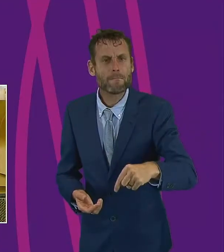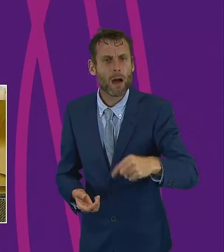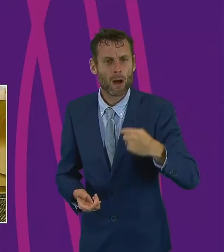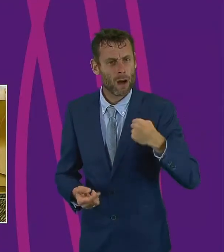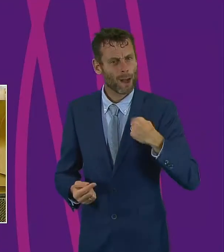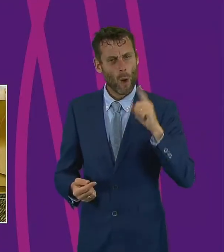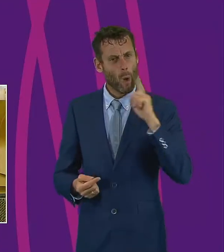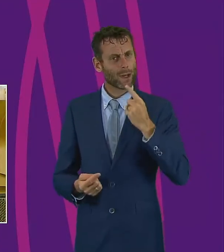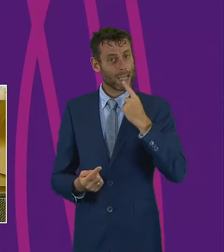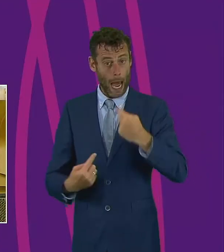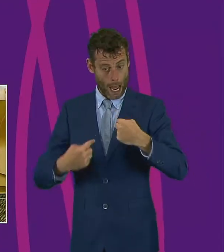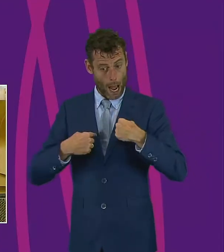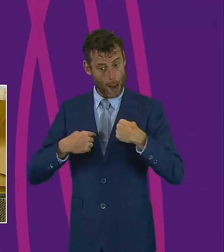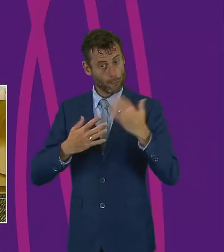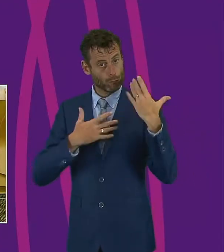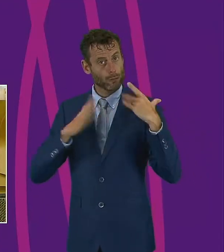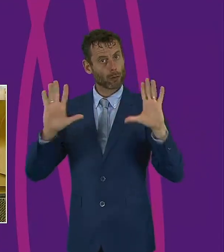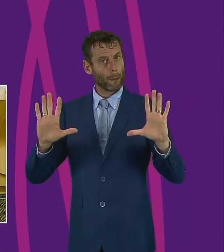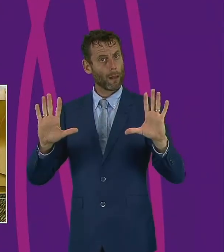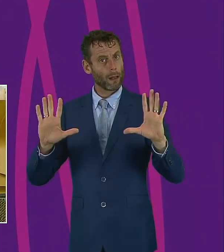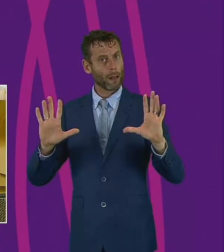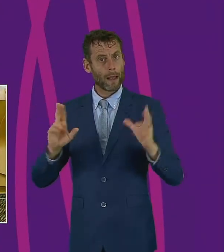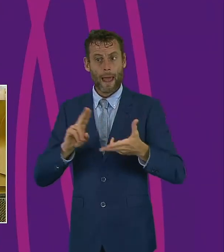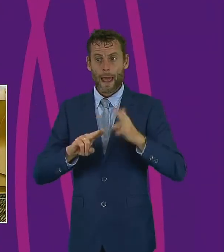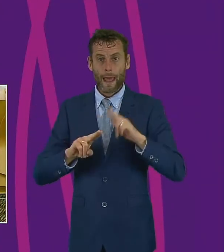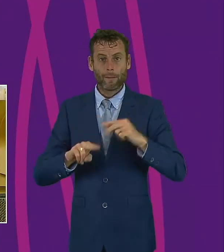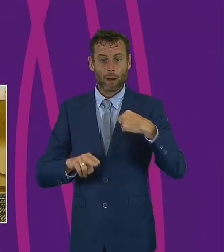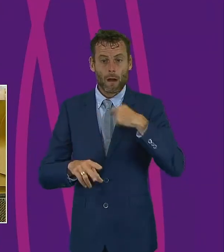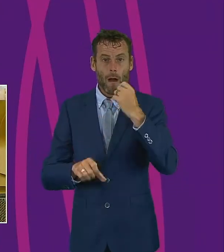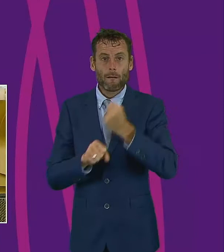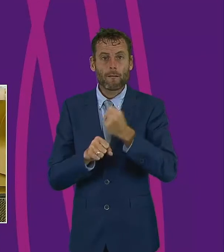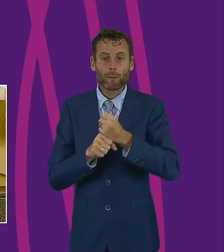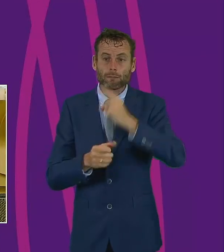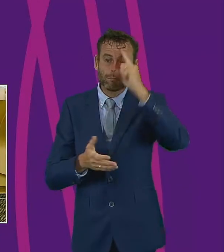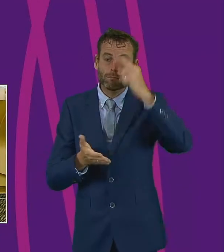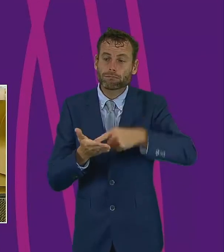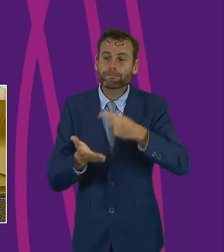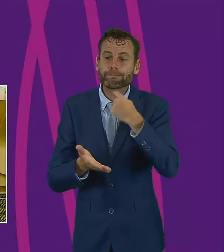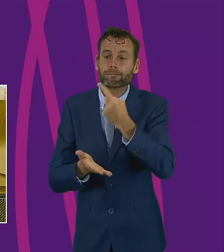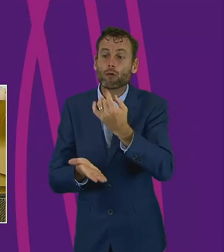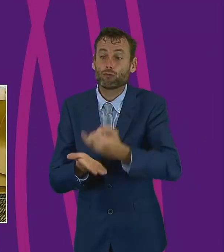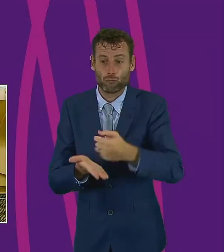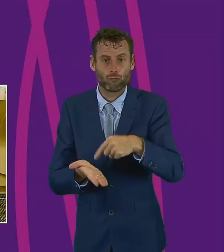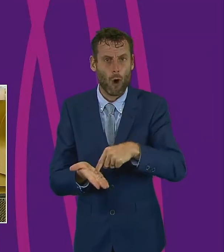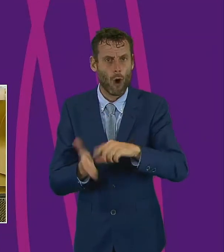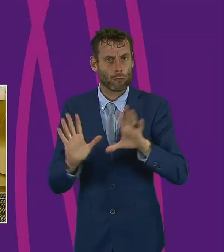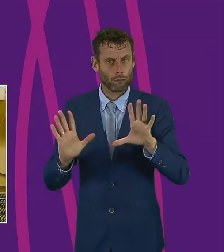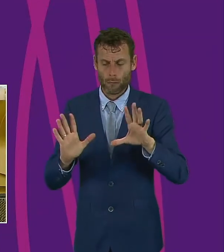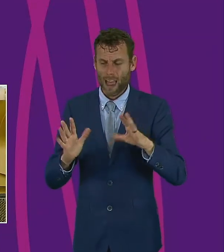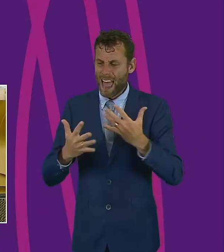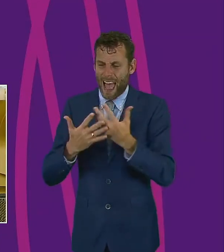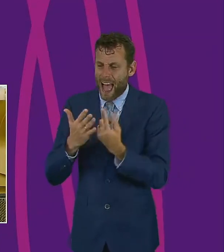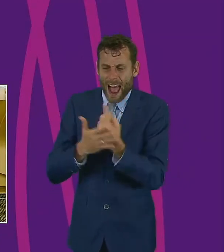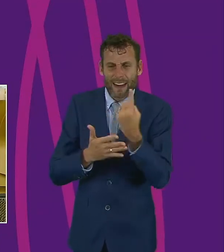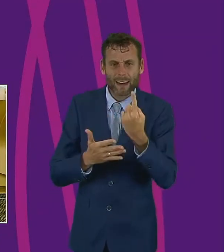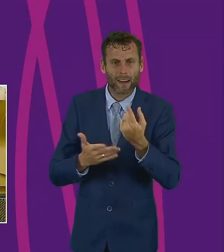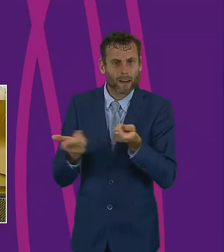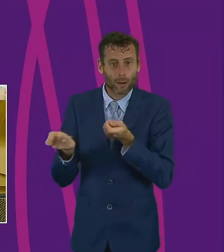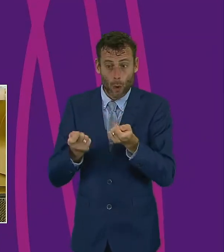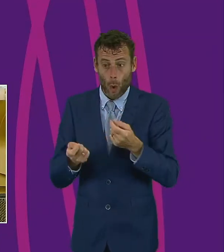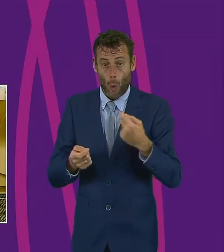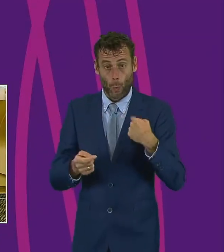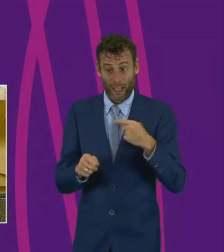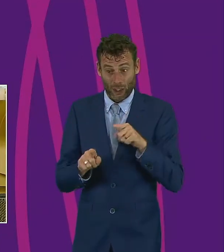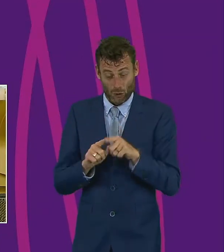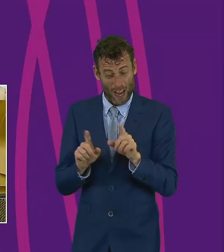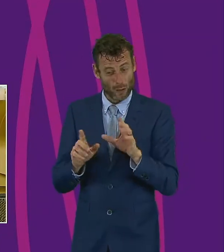continue to say that if the government has got it wrong at any stage in any aspect of our handling of this, notwithstanding the best intentions